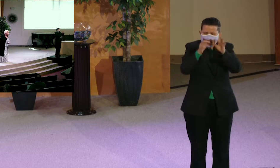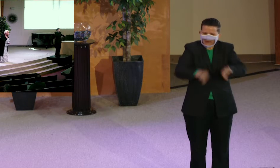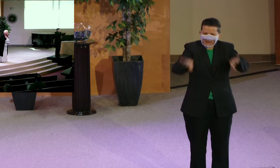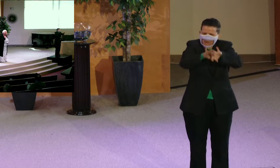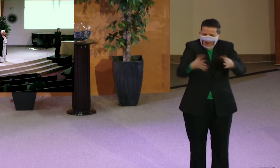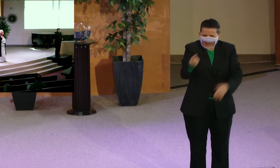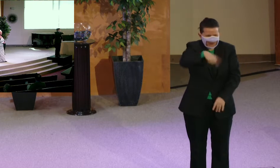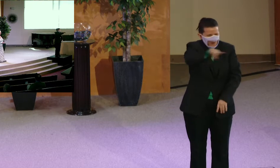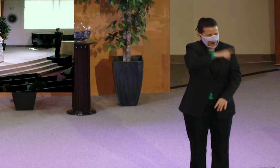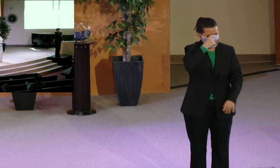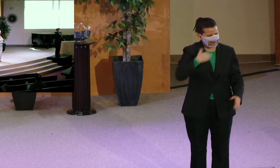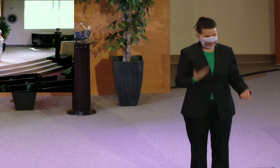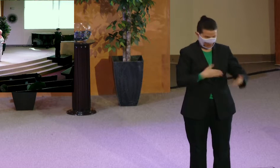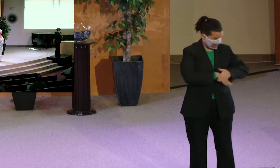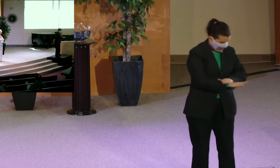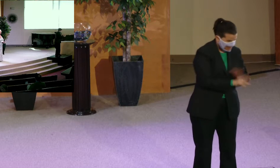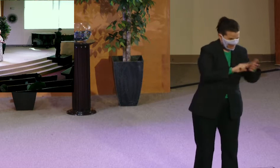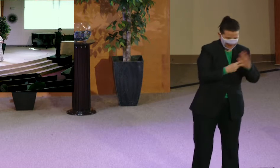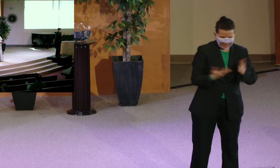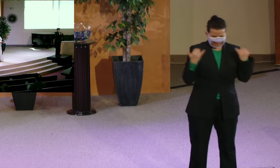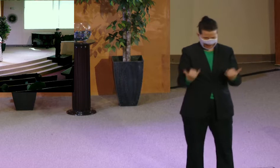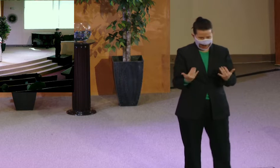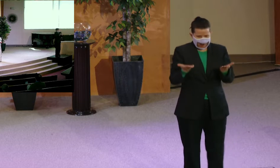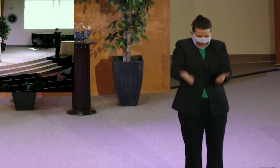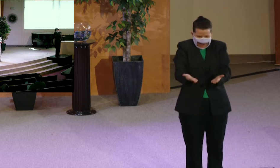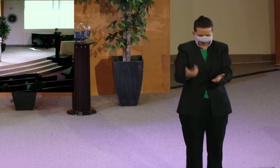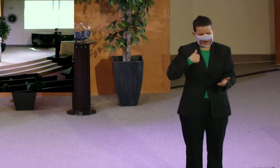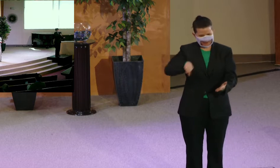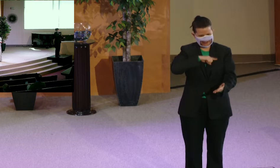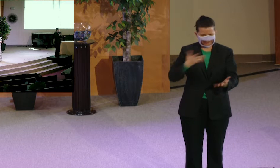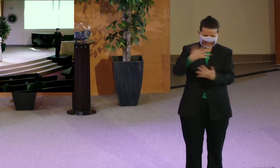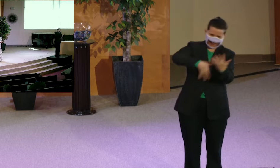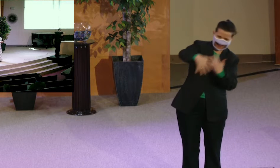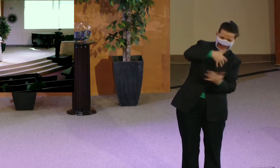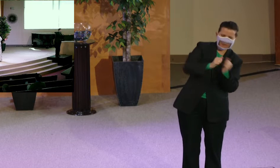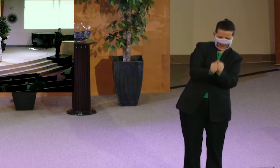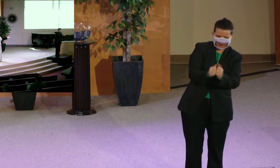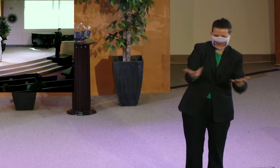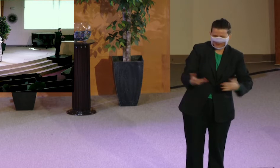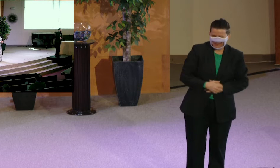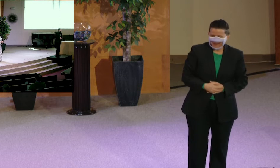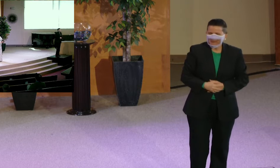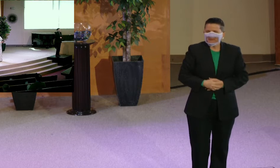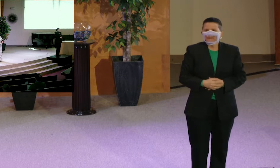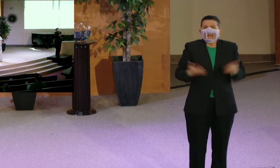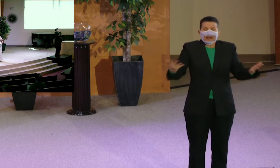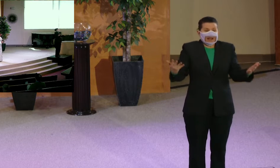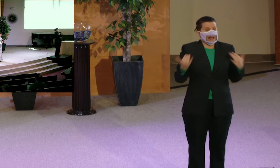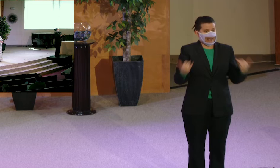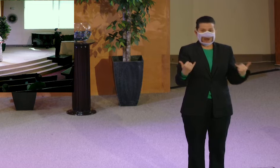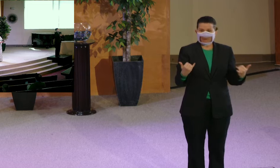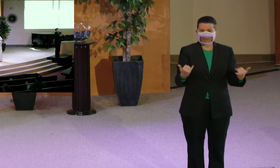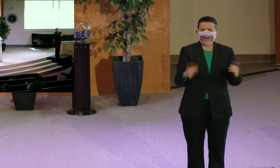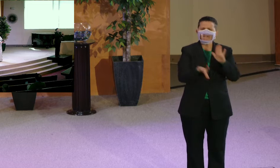are. So it's just one of those love things that I just think is so important. And here we are,